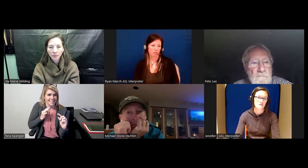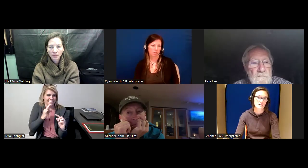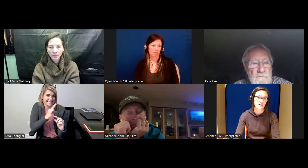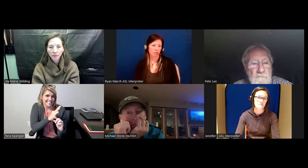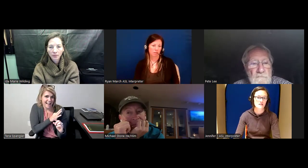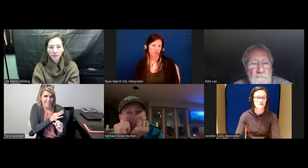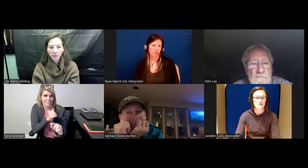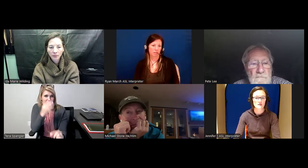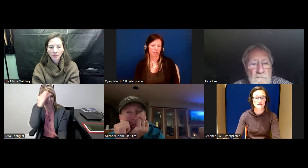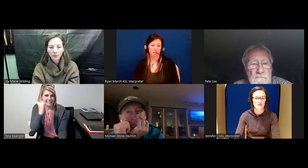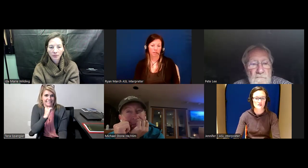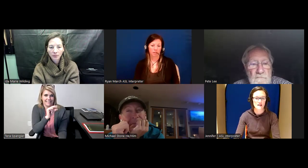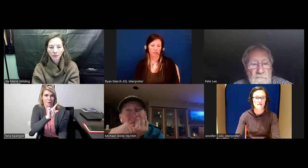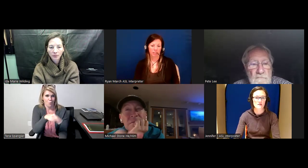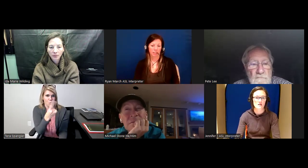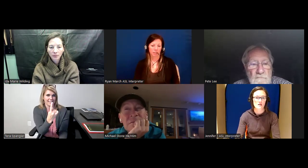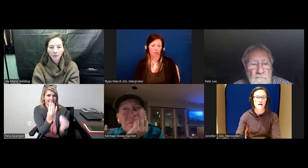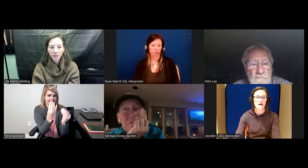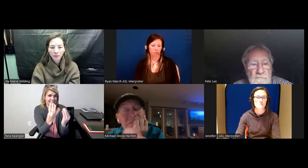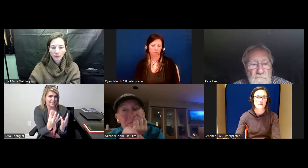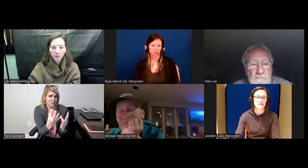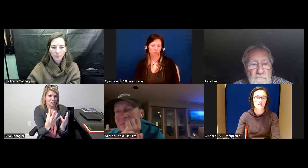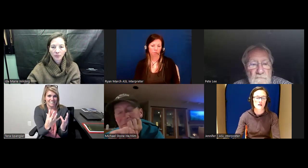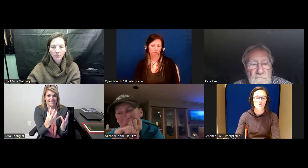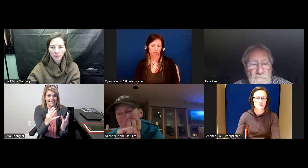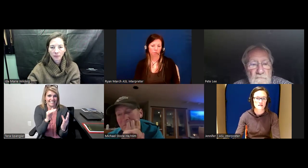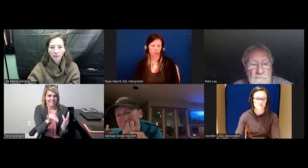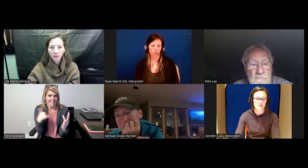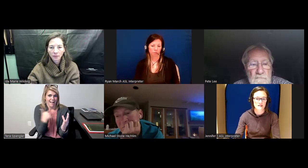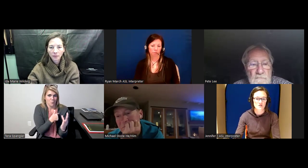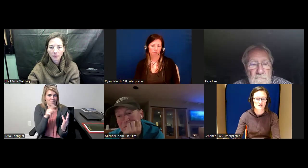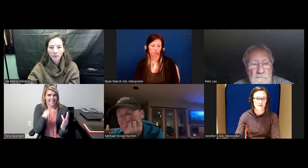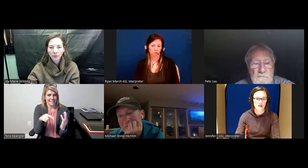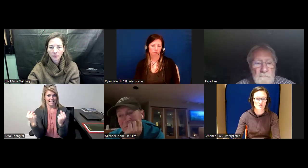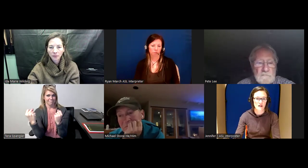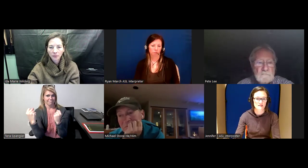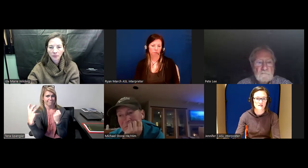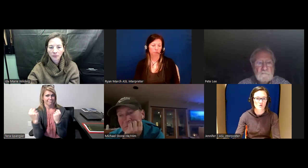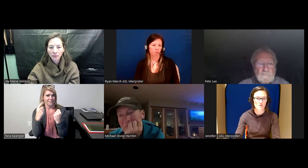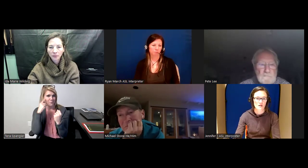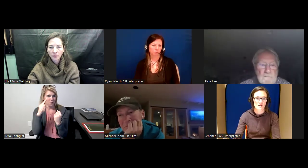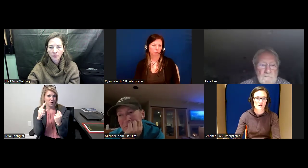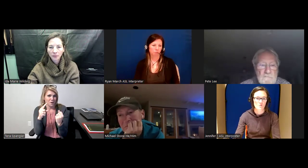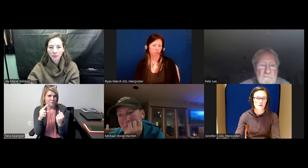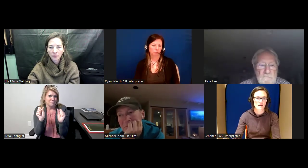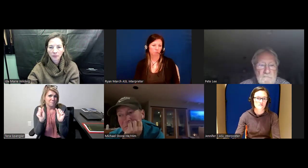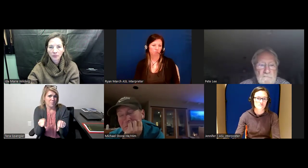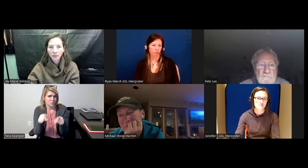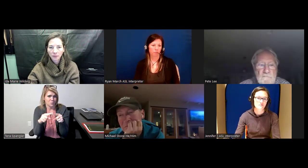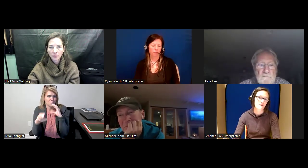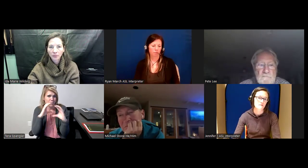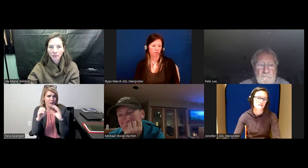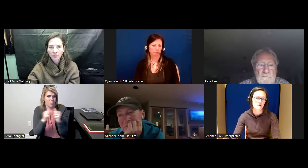for teachers as well as other staff. It's not only teachers that applies to, that